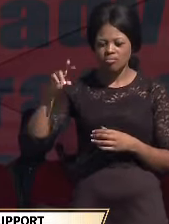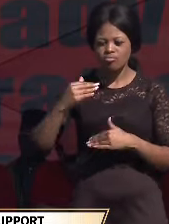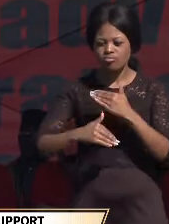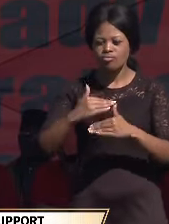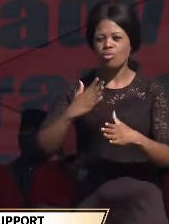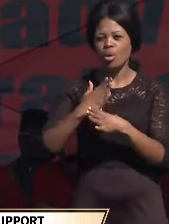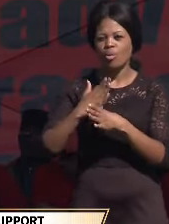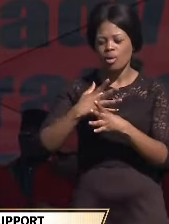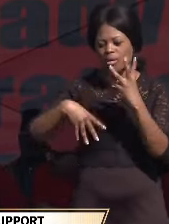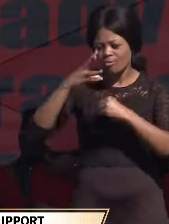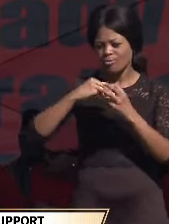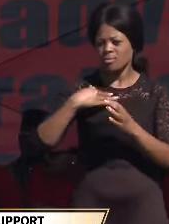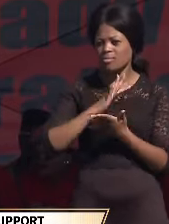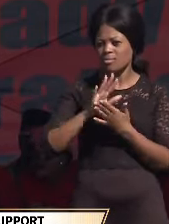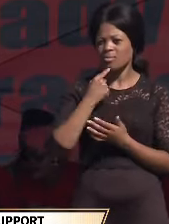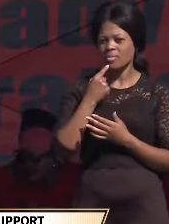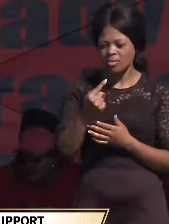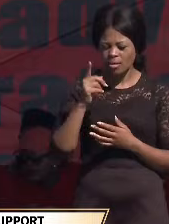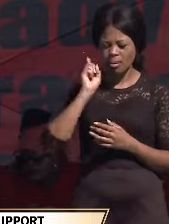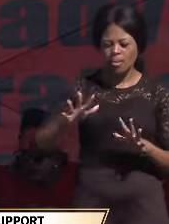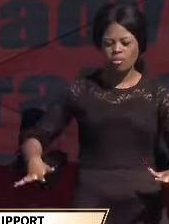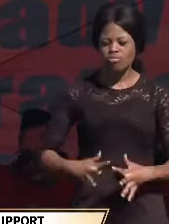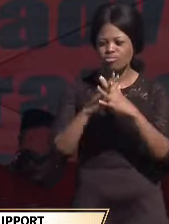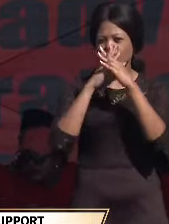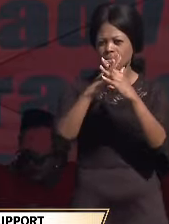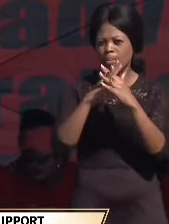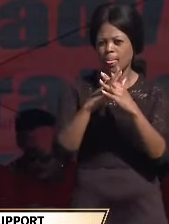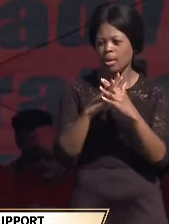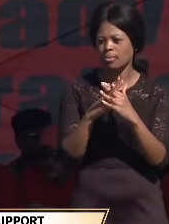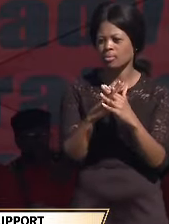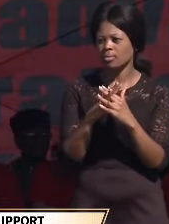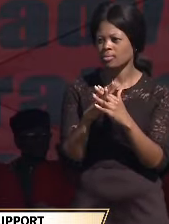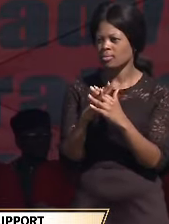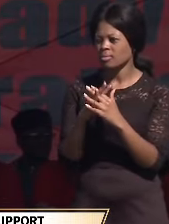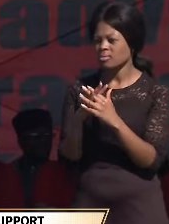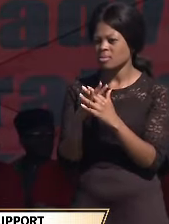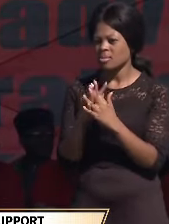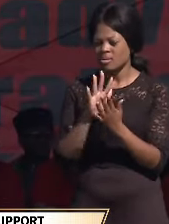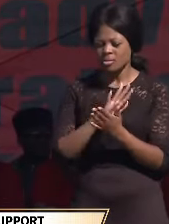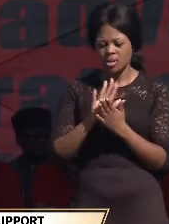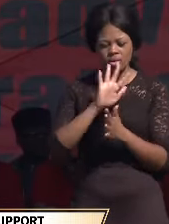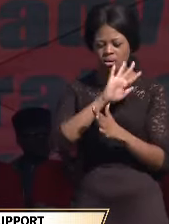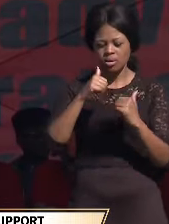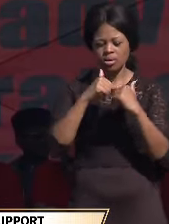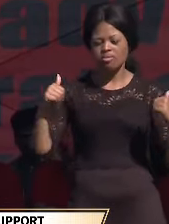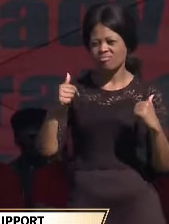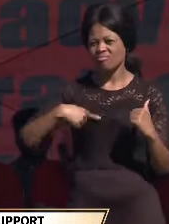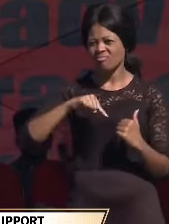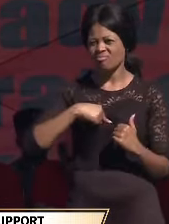worker formations and saying, let's unite around the things that unite us and not divide